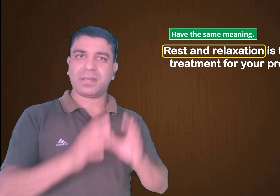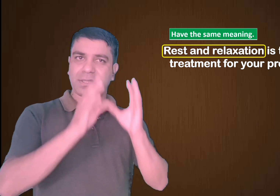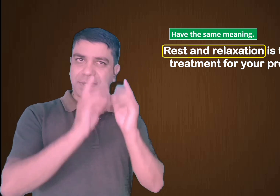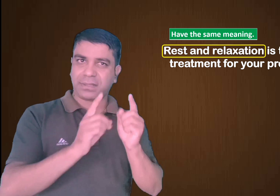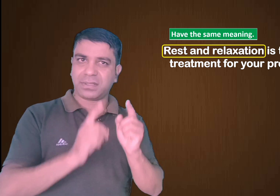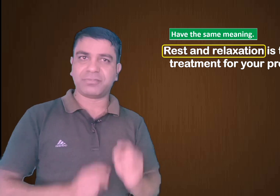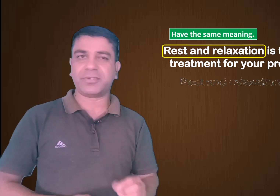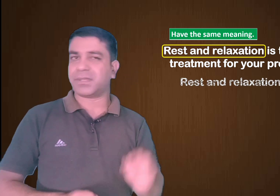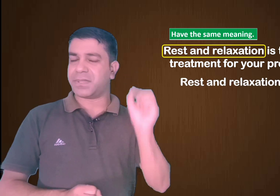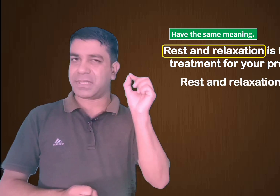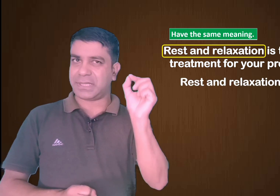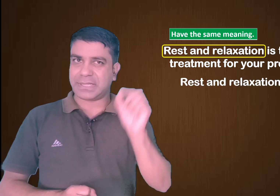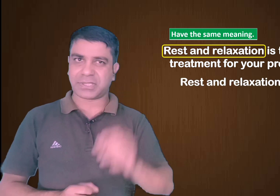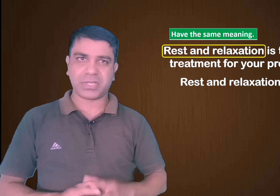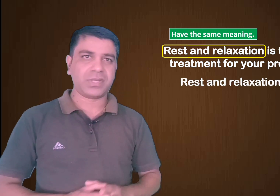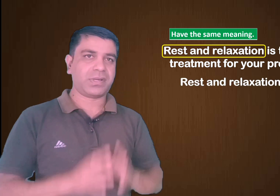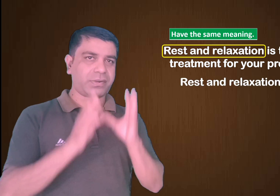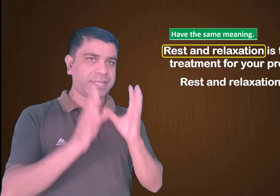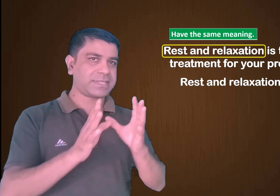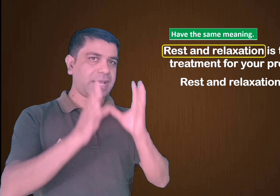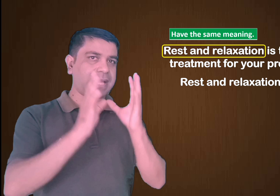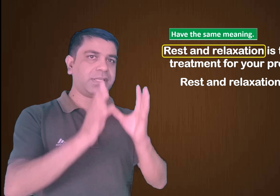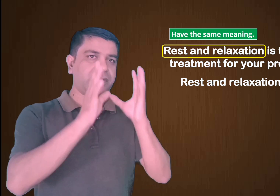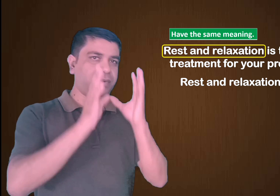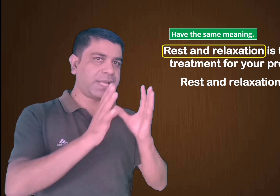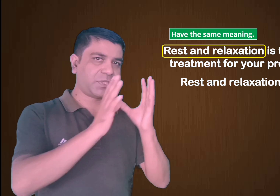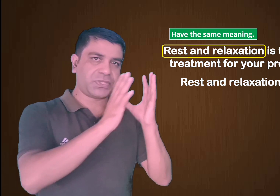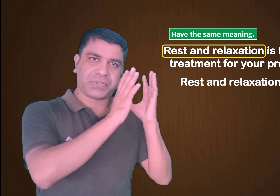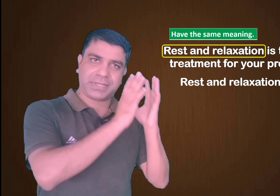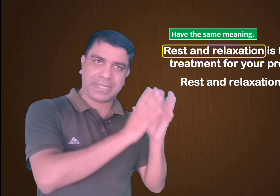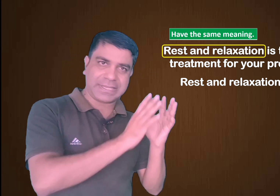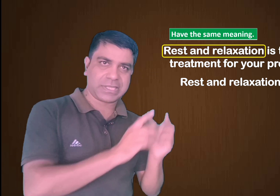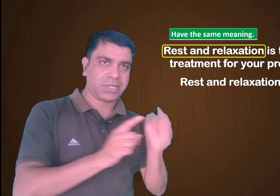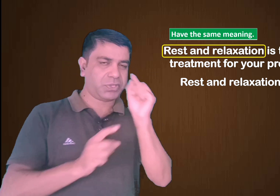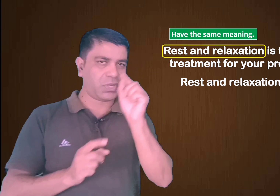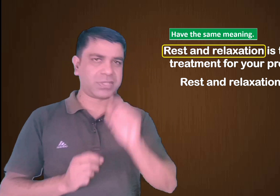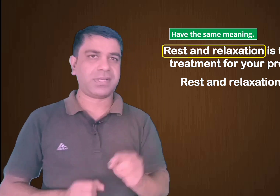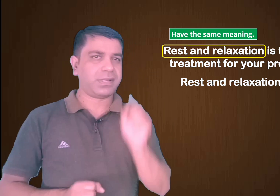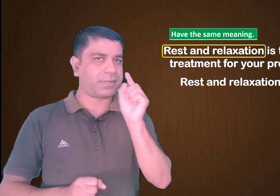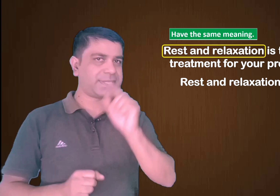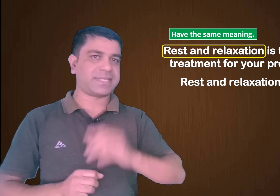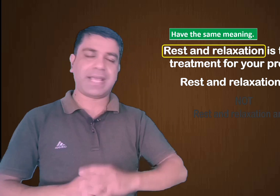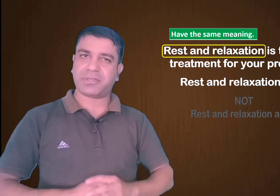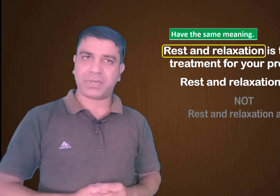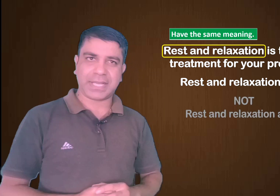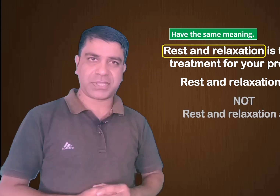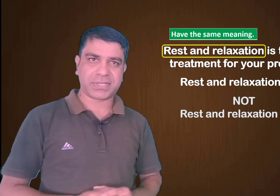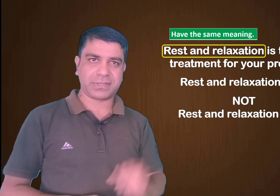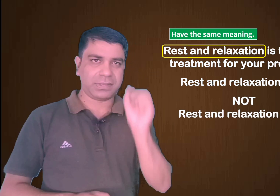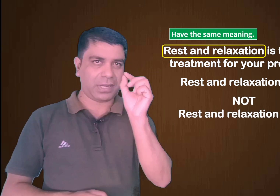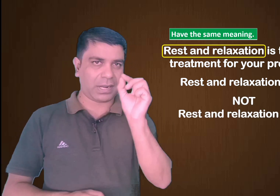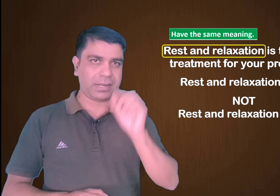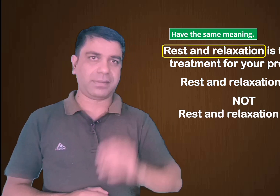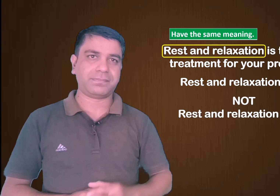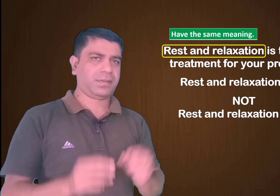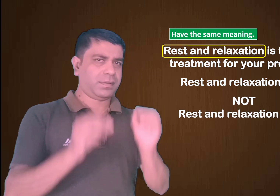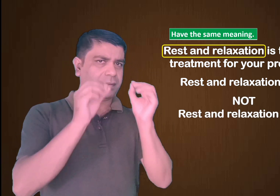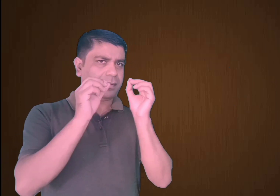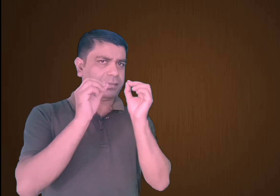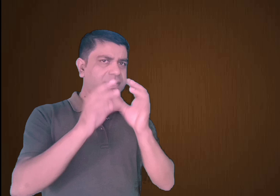a singular verb is. Rest and relaxation is, not rest and relaxation are.